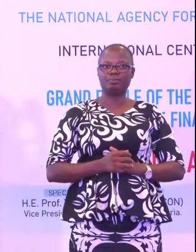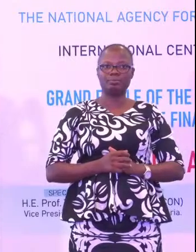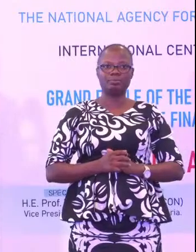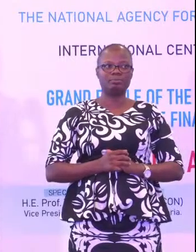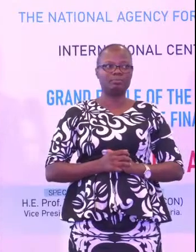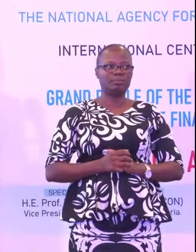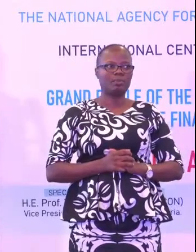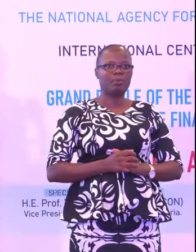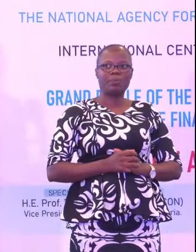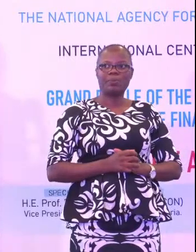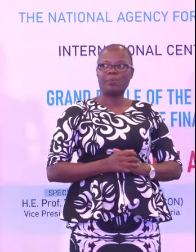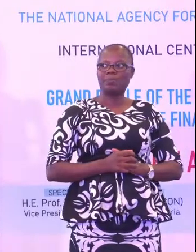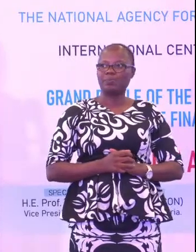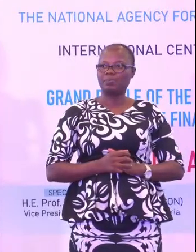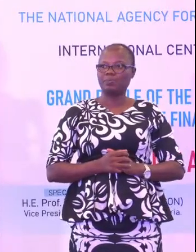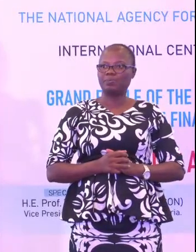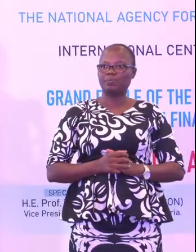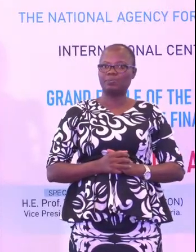The